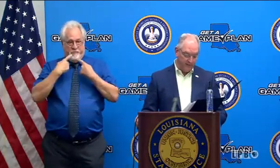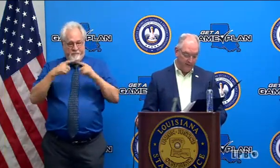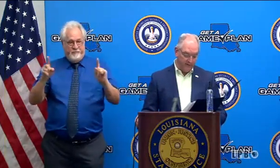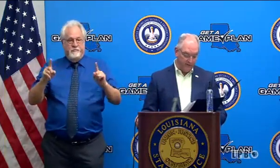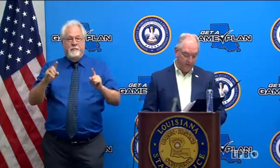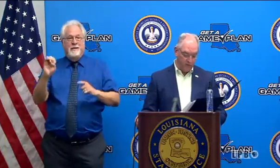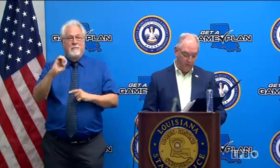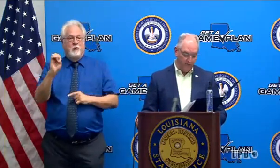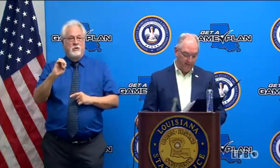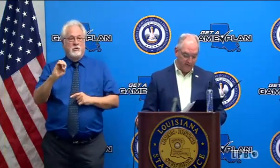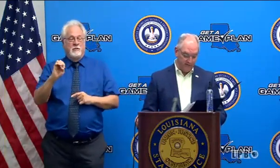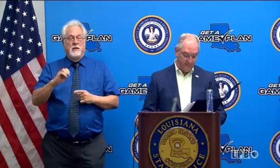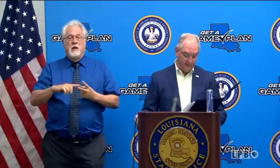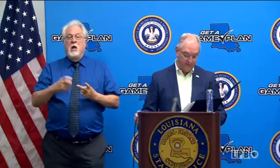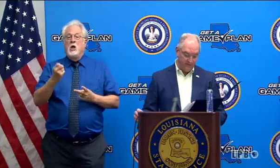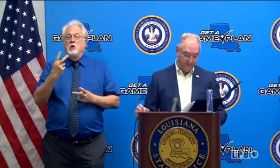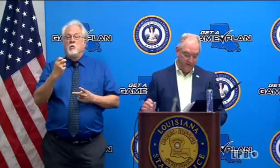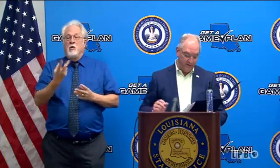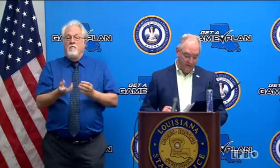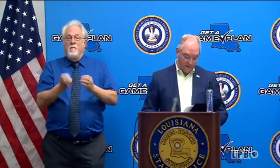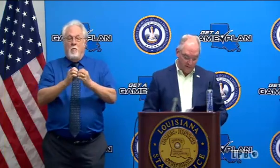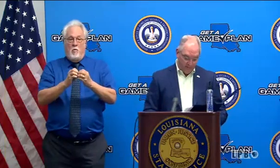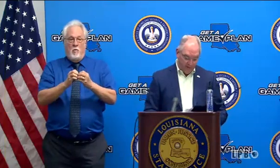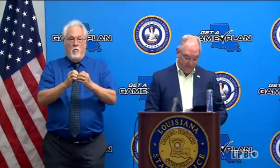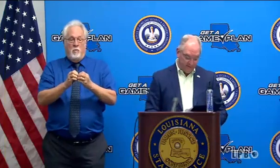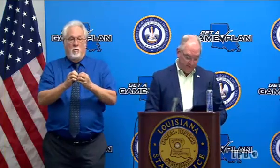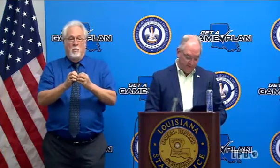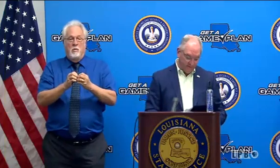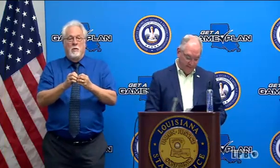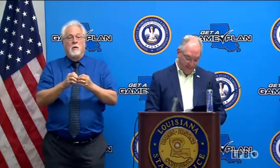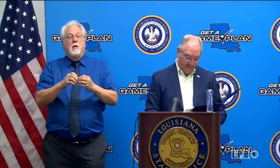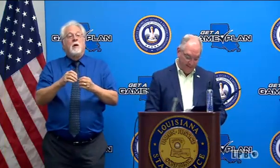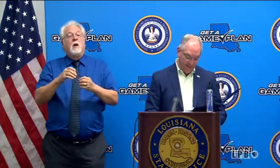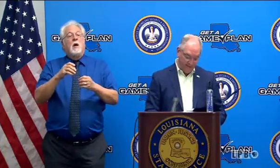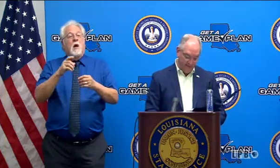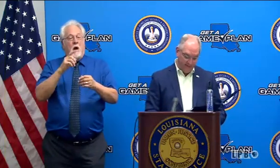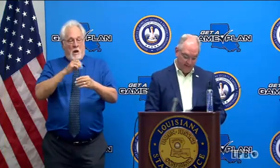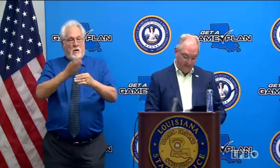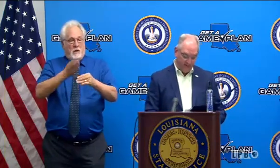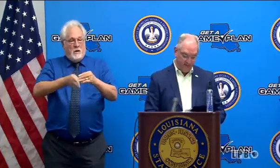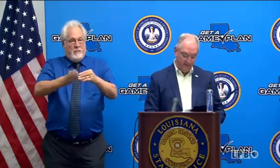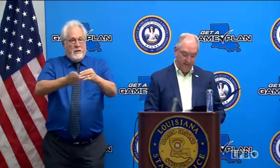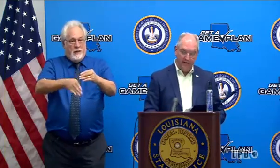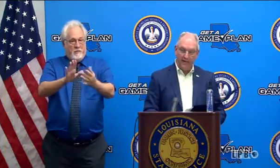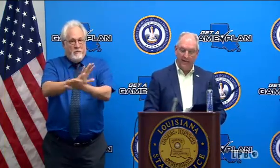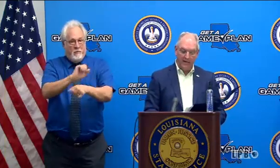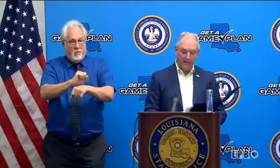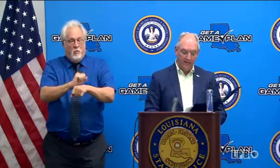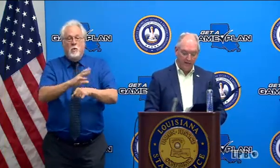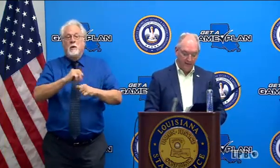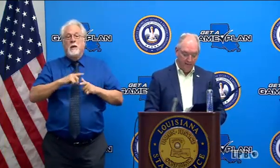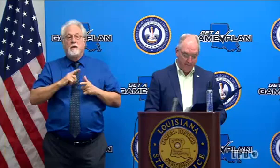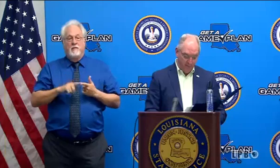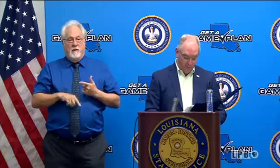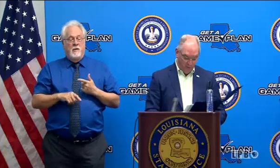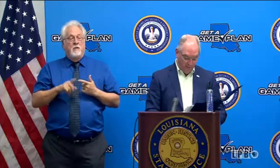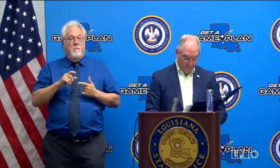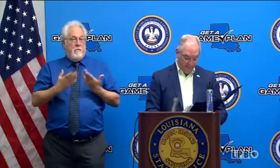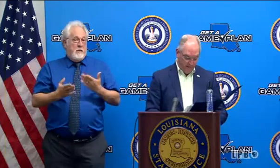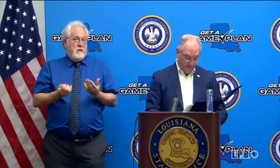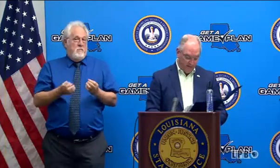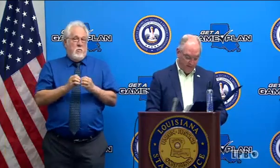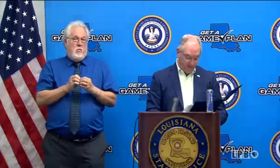emergency declarations. 12 additional parishes are in the process of completing their emergency declarations, and there may be